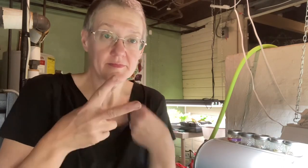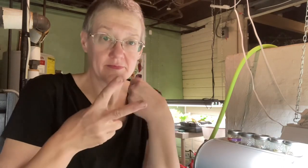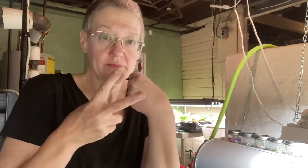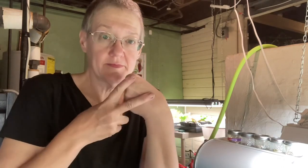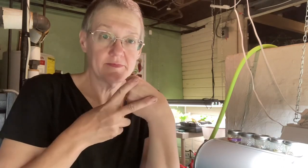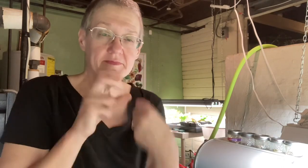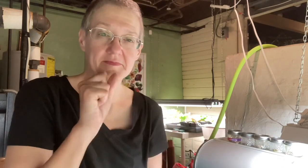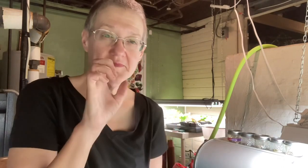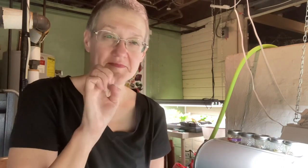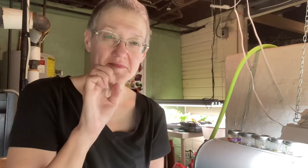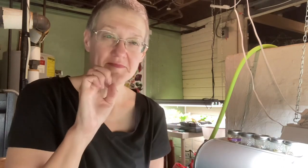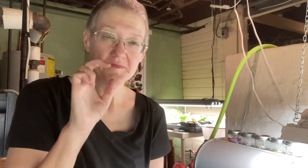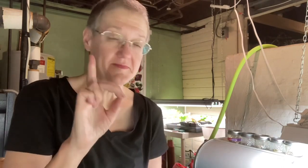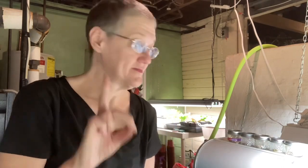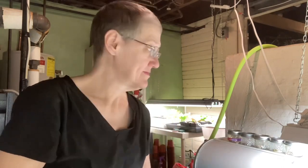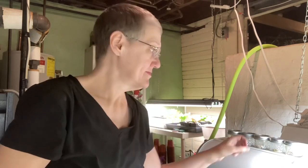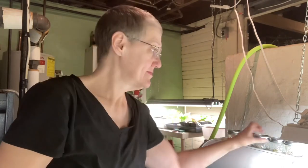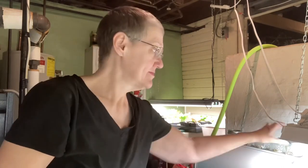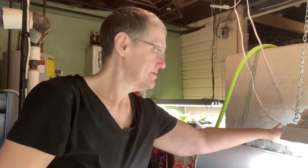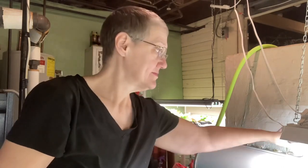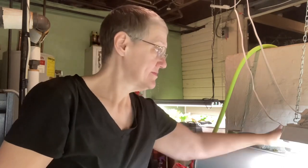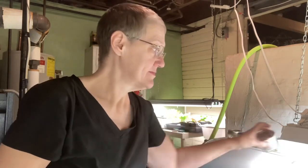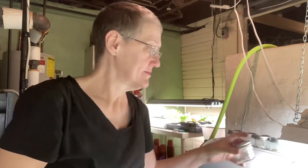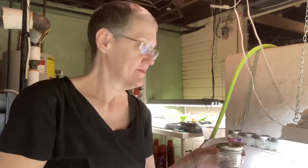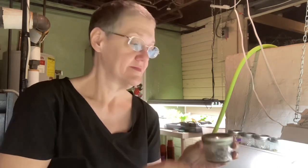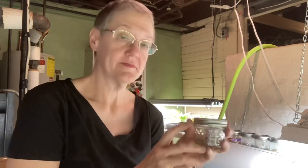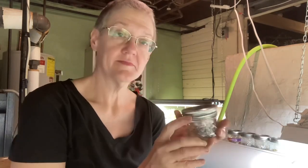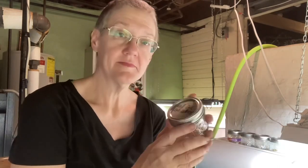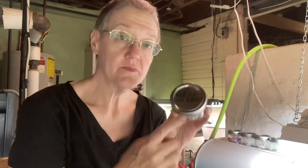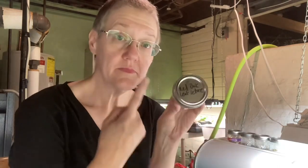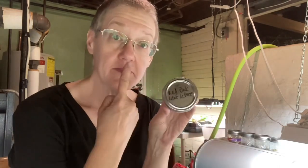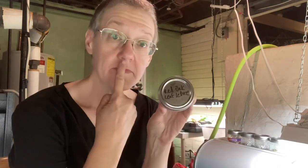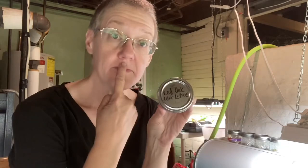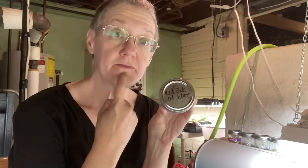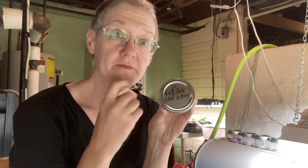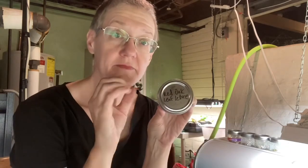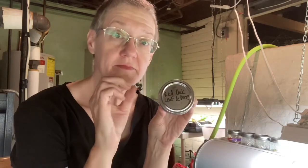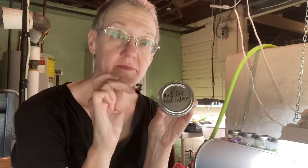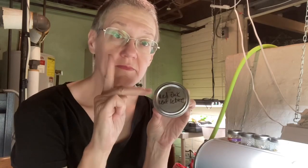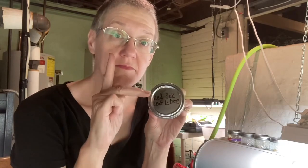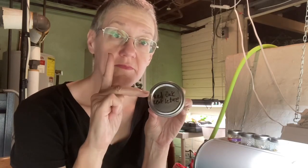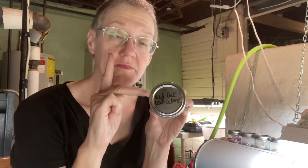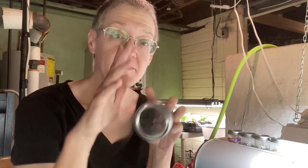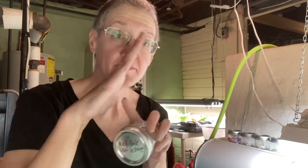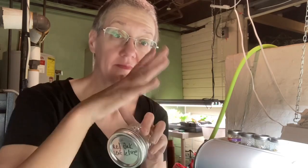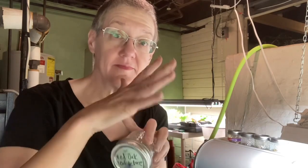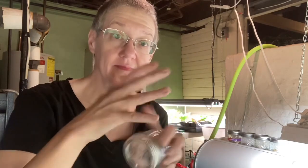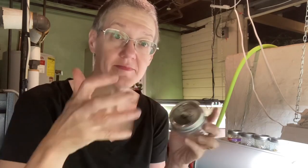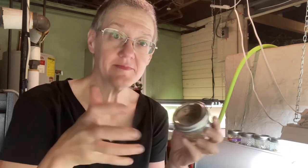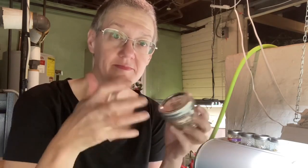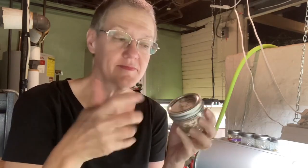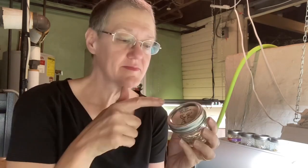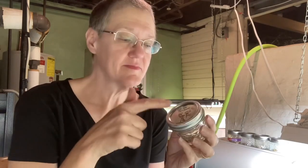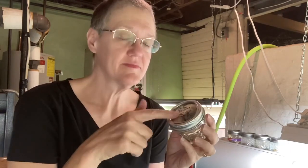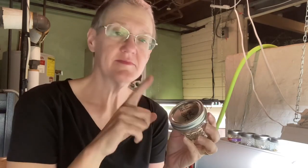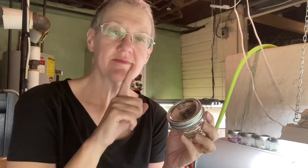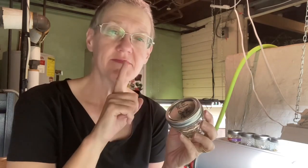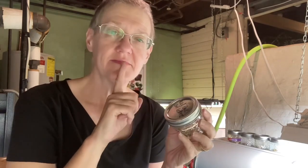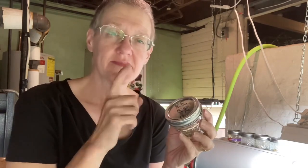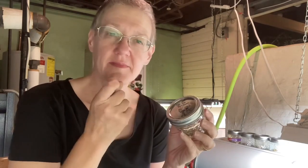Now 4 of these are my own saved seed. I have red oak leaf lettuce, and this is my